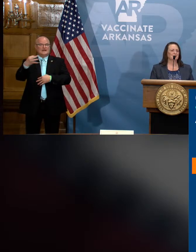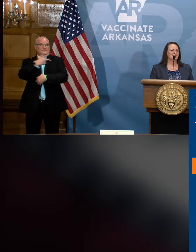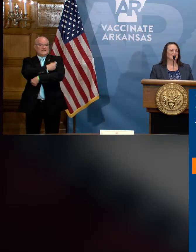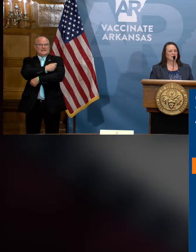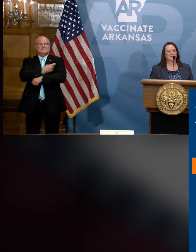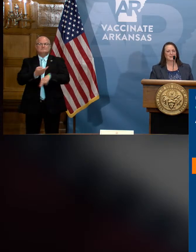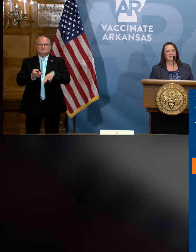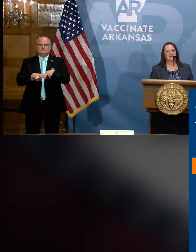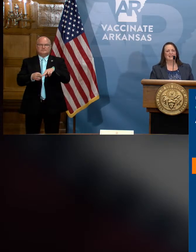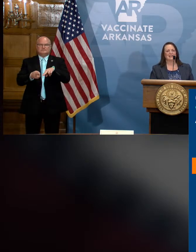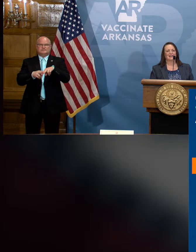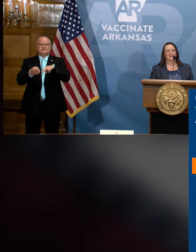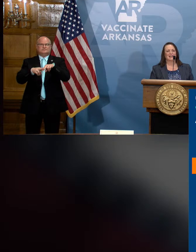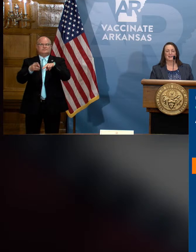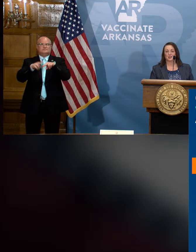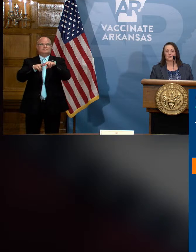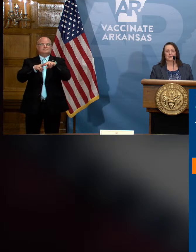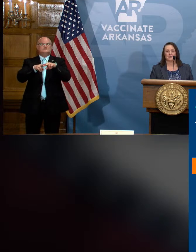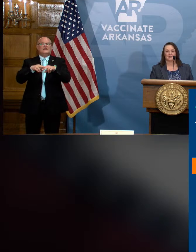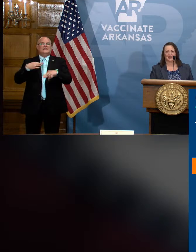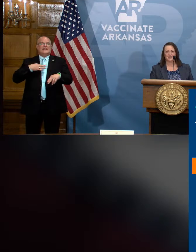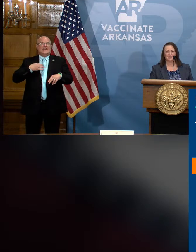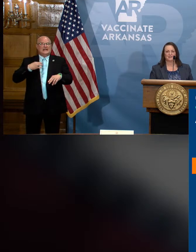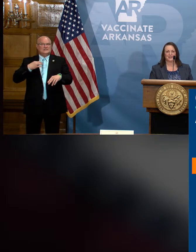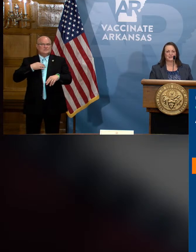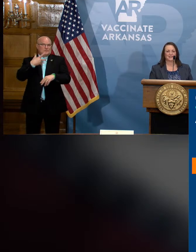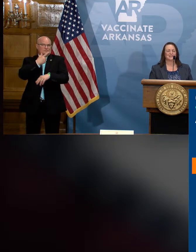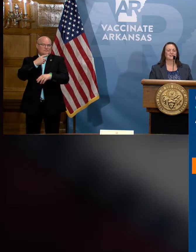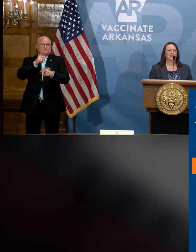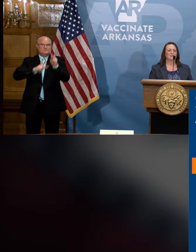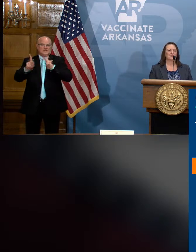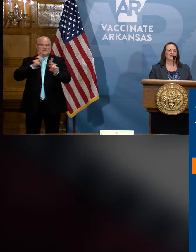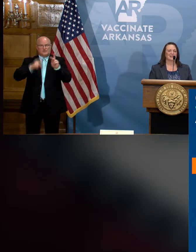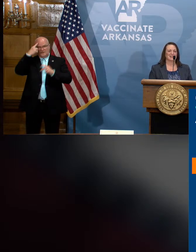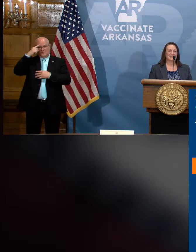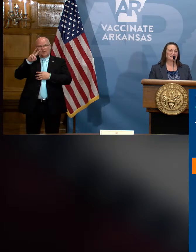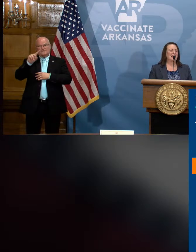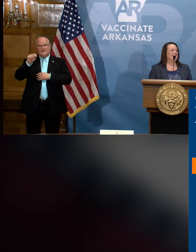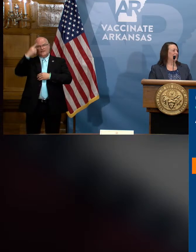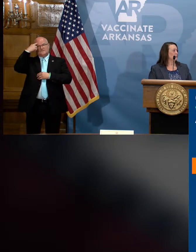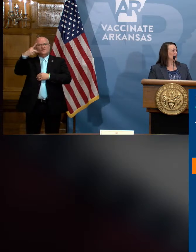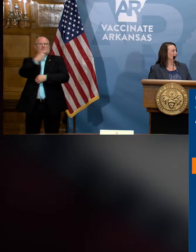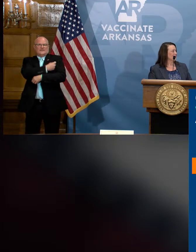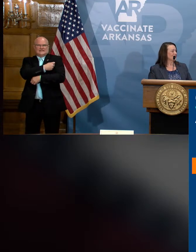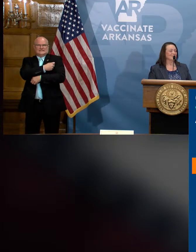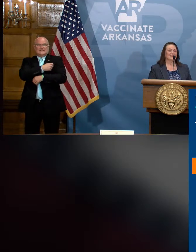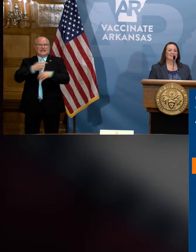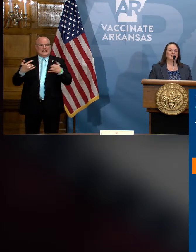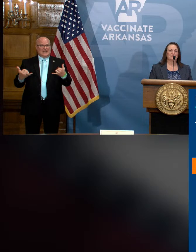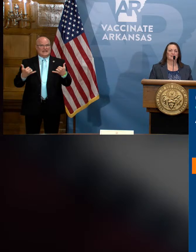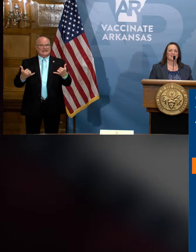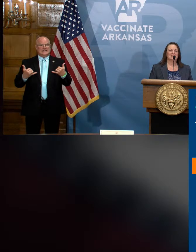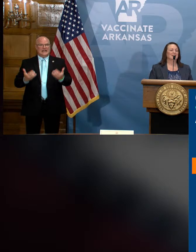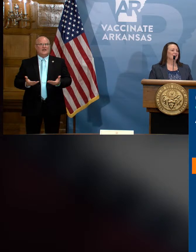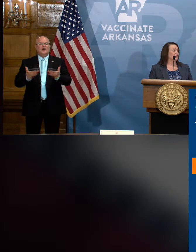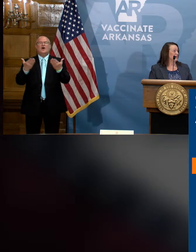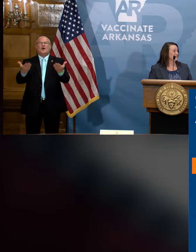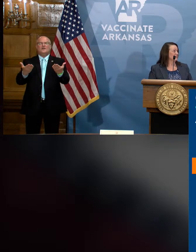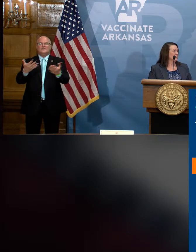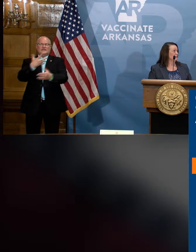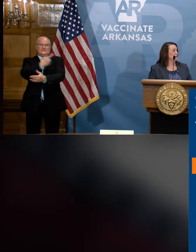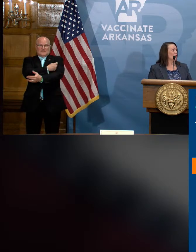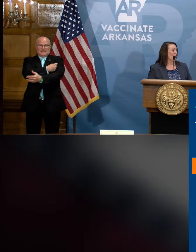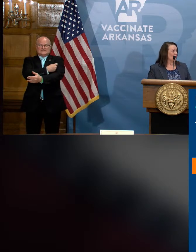to increase the eligible population of veterans for the vaccine. And we are currently offering